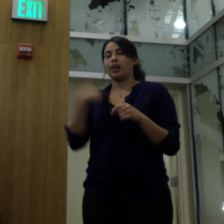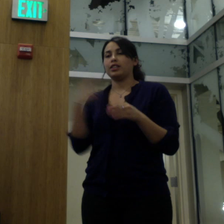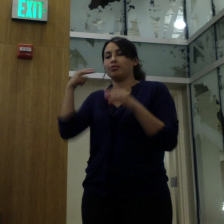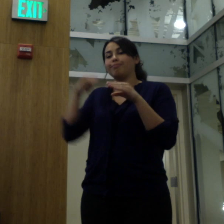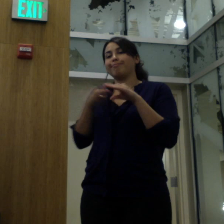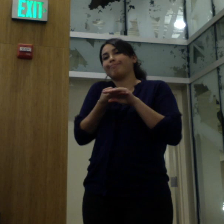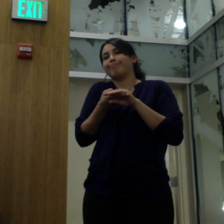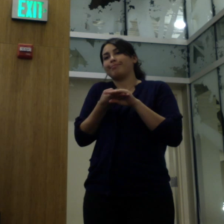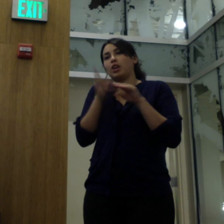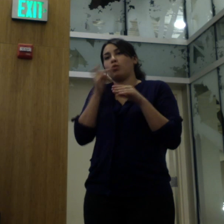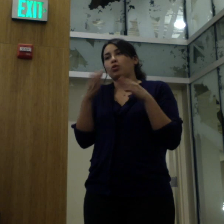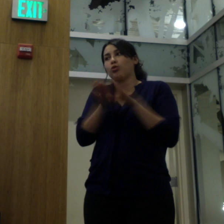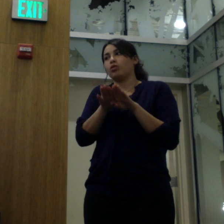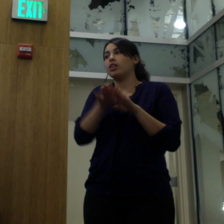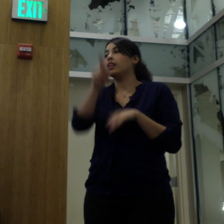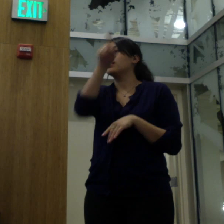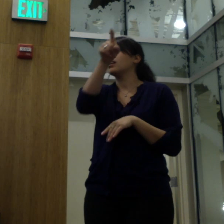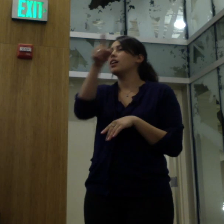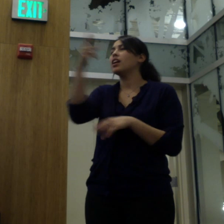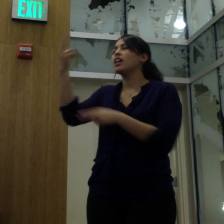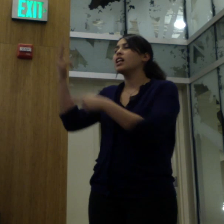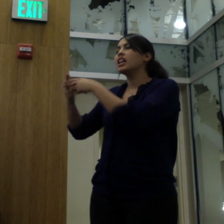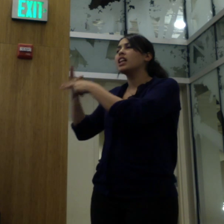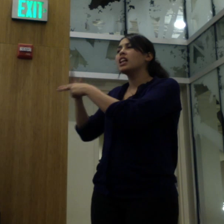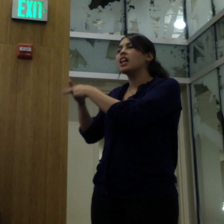And what is that called?